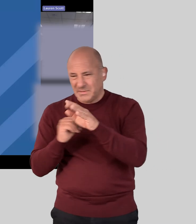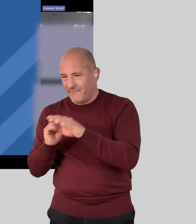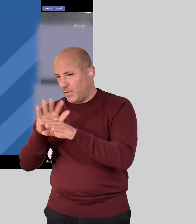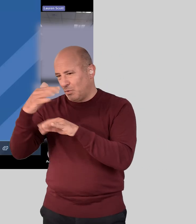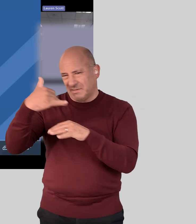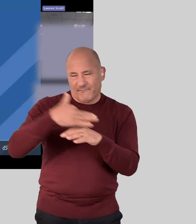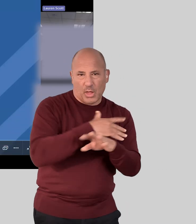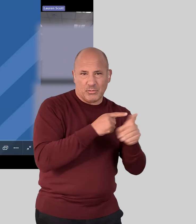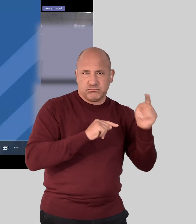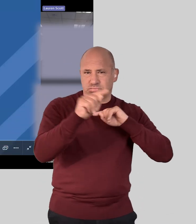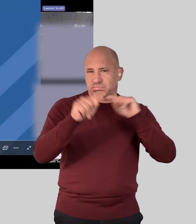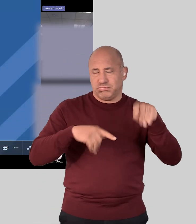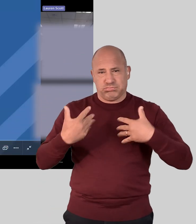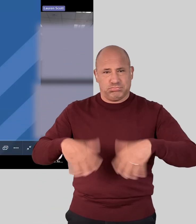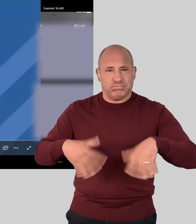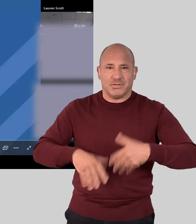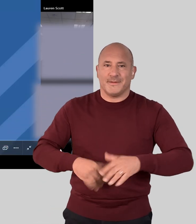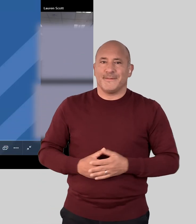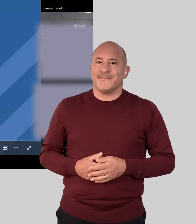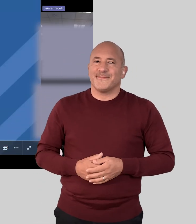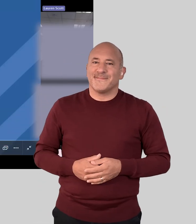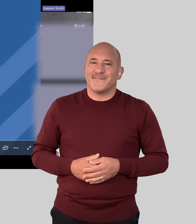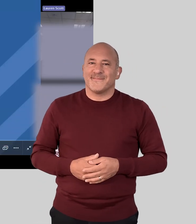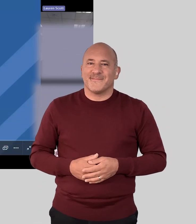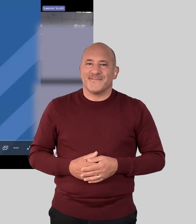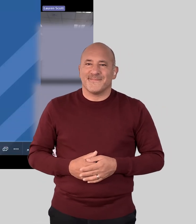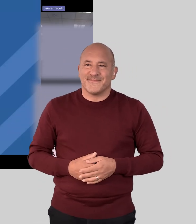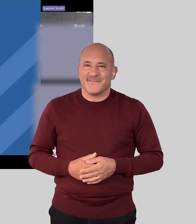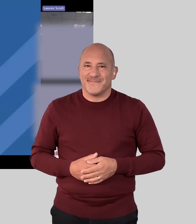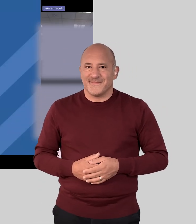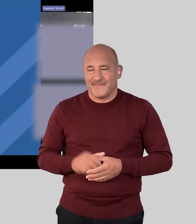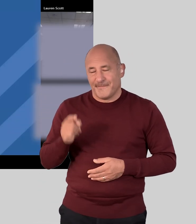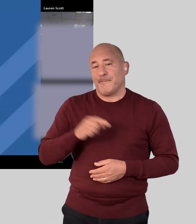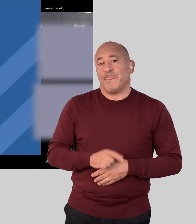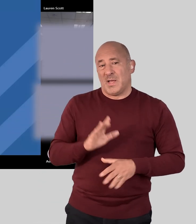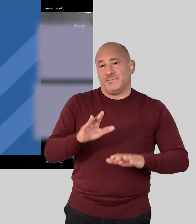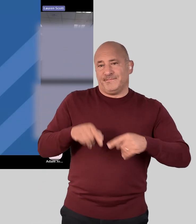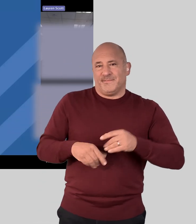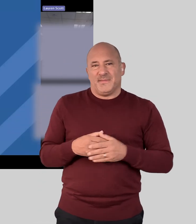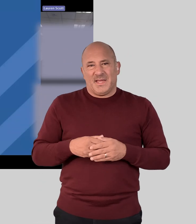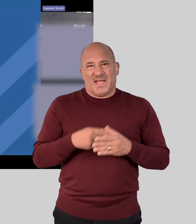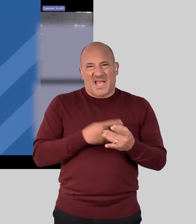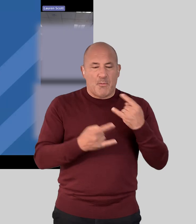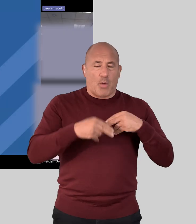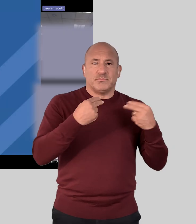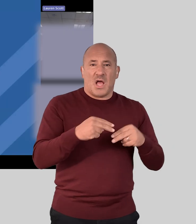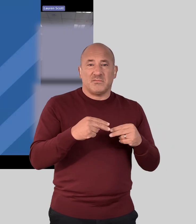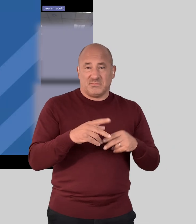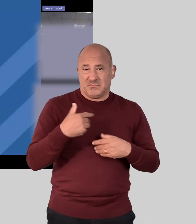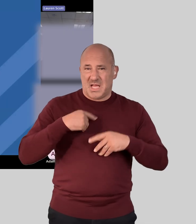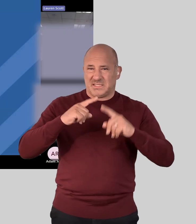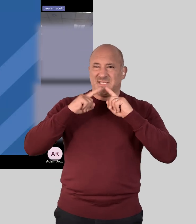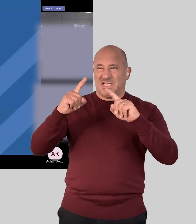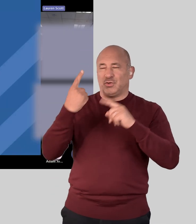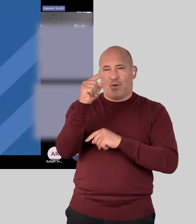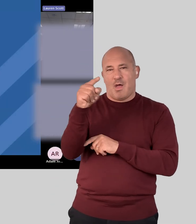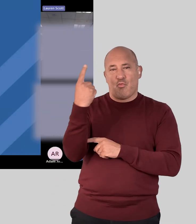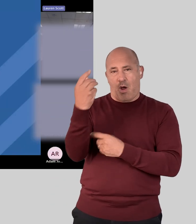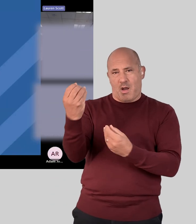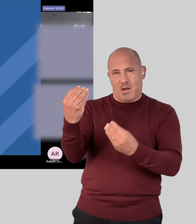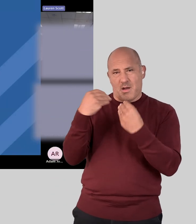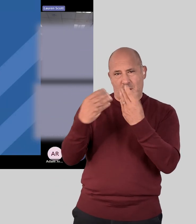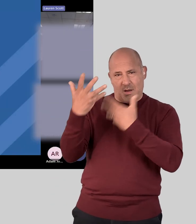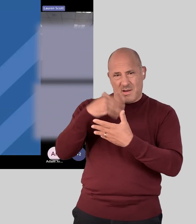influence on one another. Hip hop dance, one of my teachers tells me that hip hop